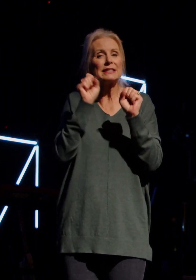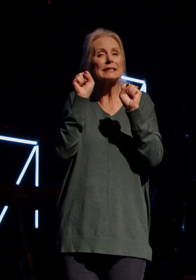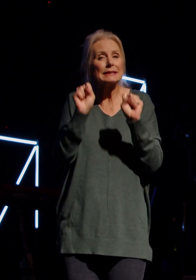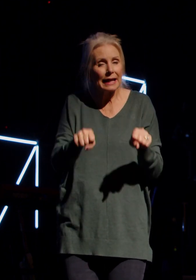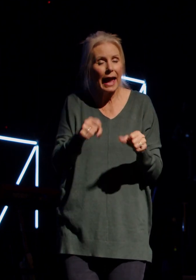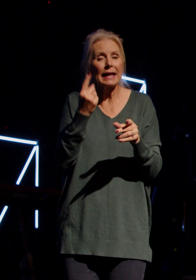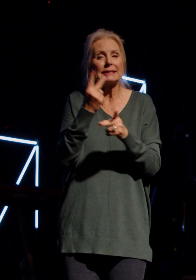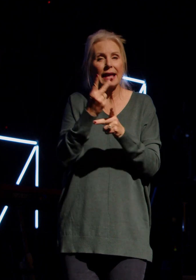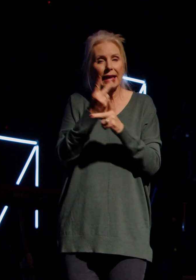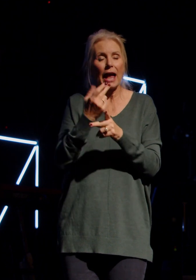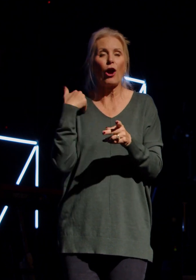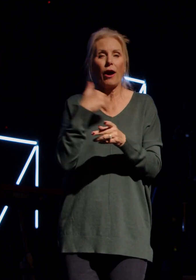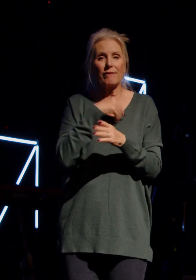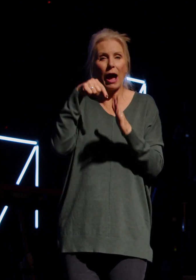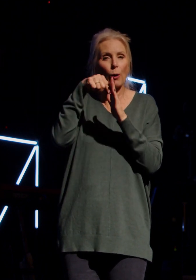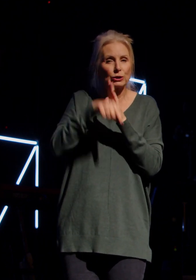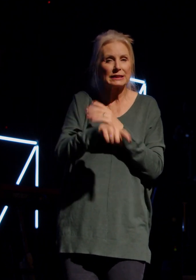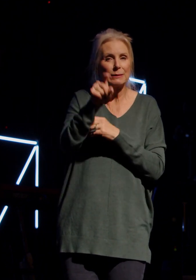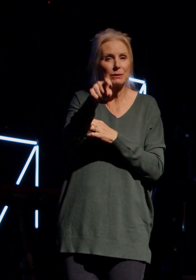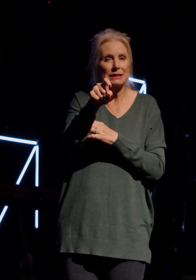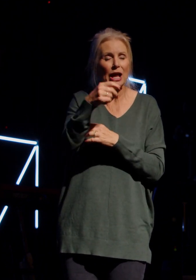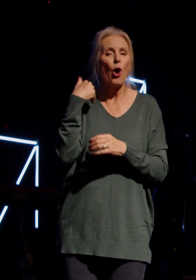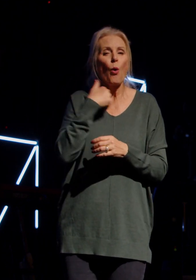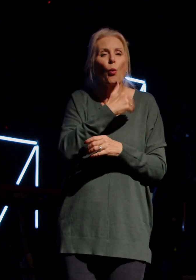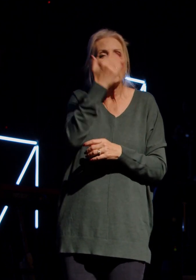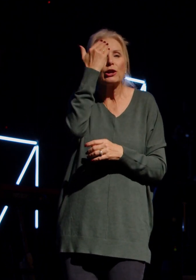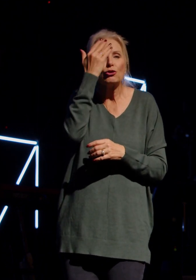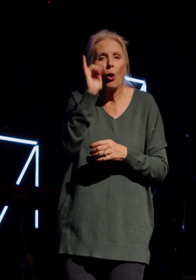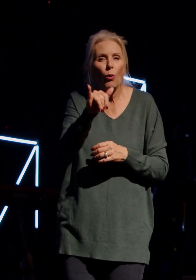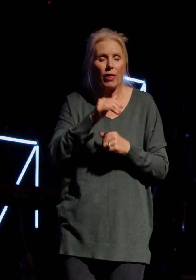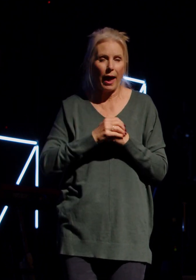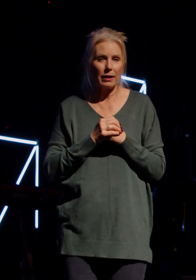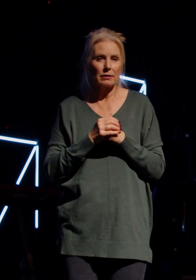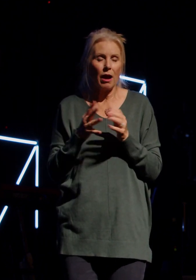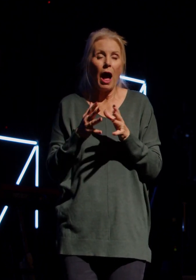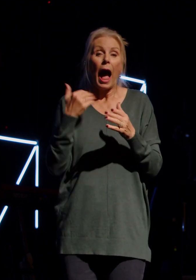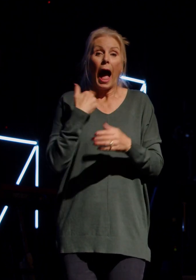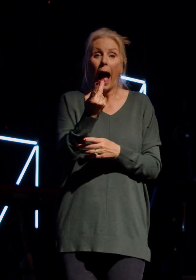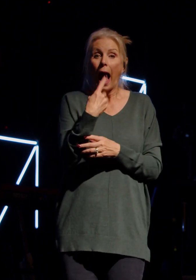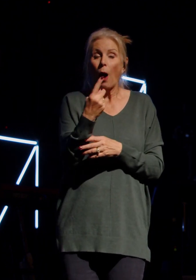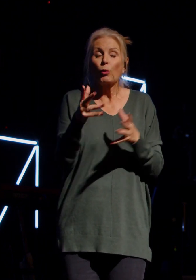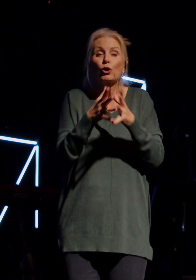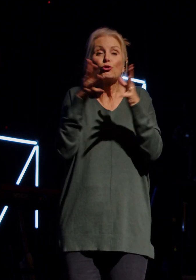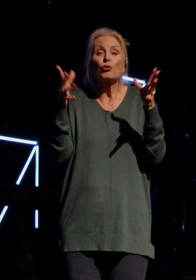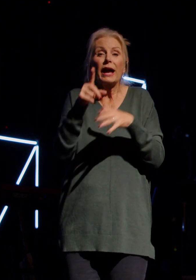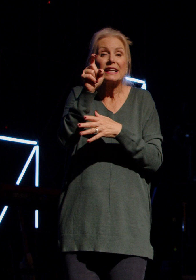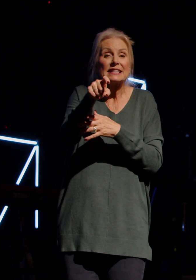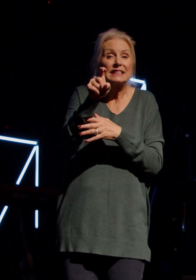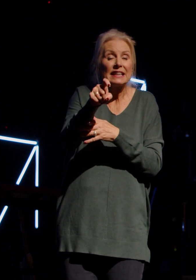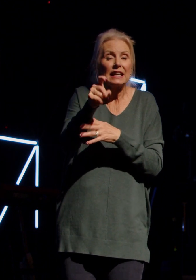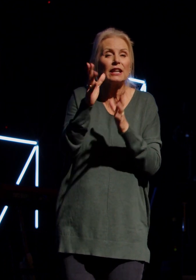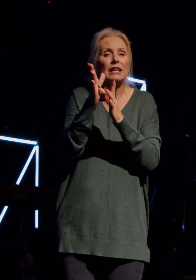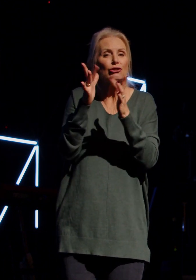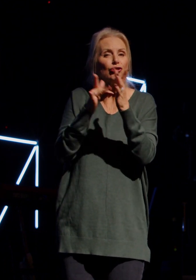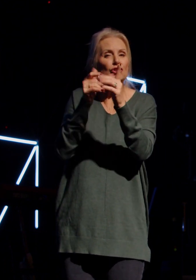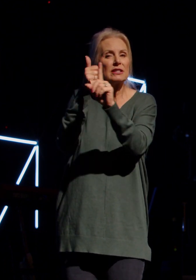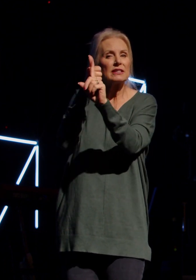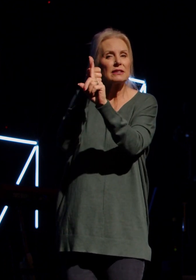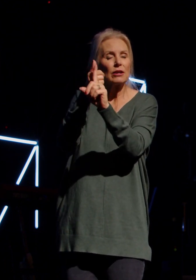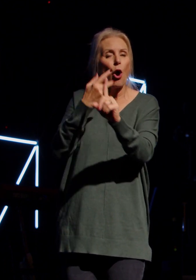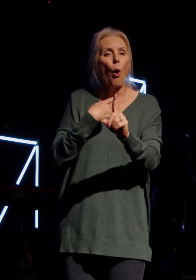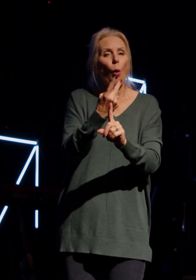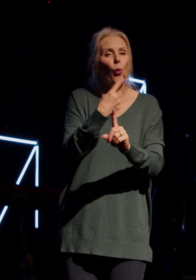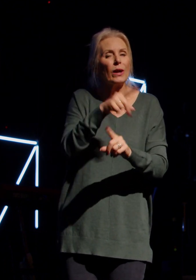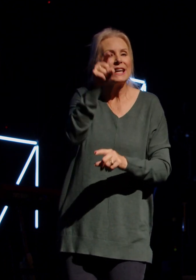We know that. Our greatest need is for Jesus himself. We need Jesus